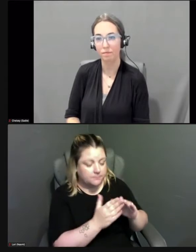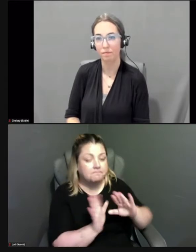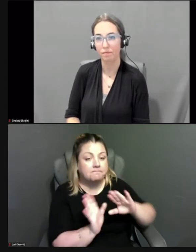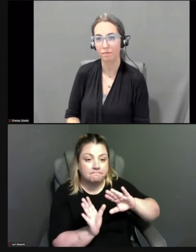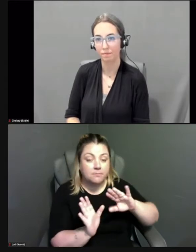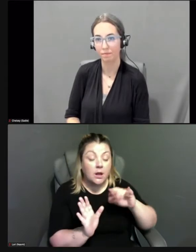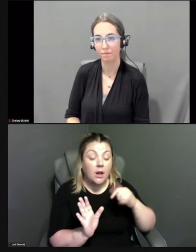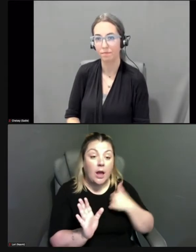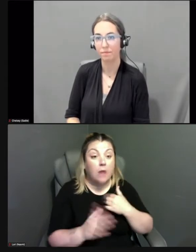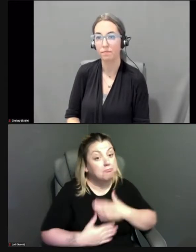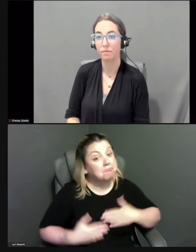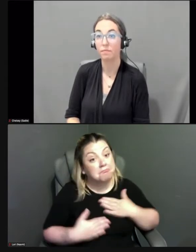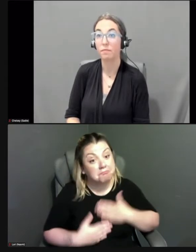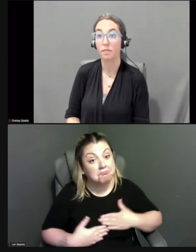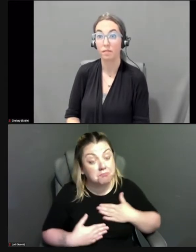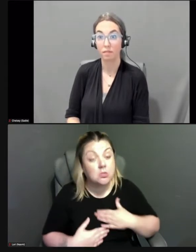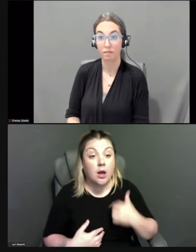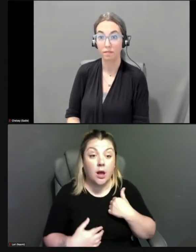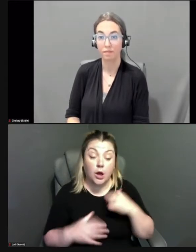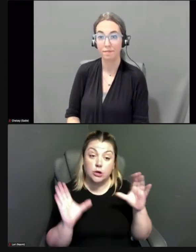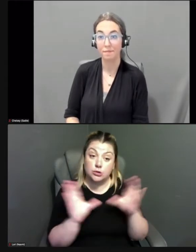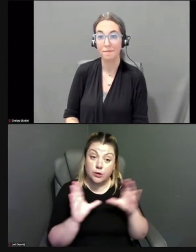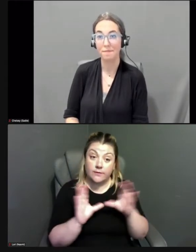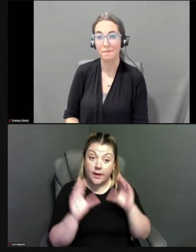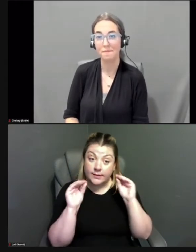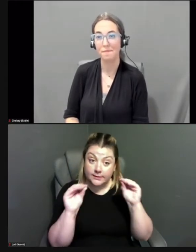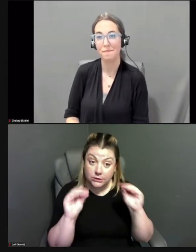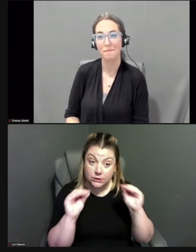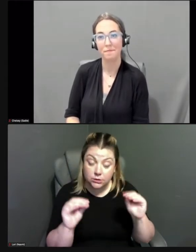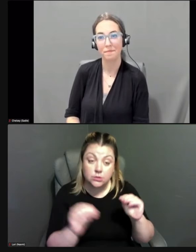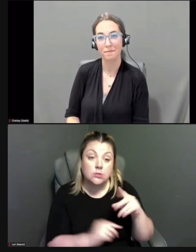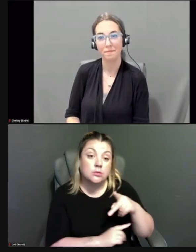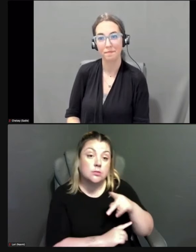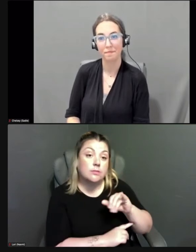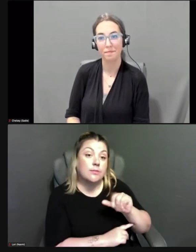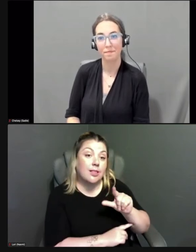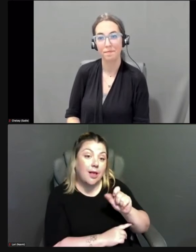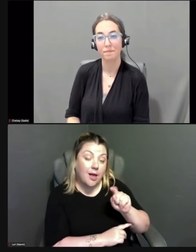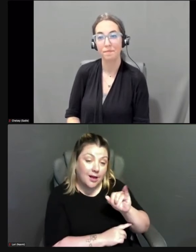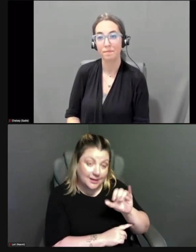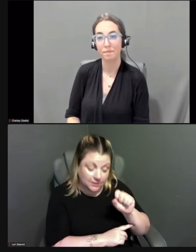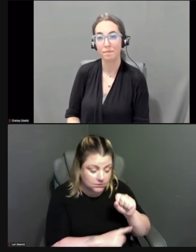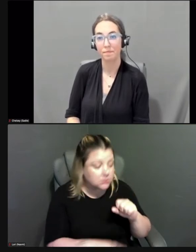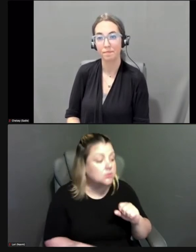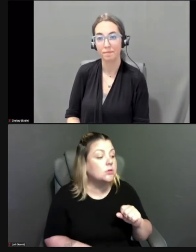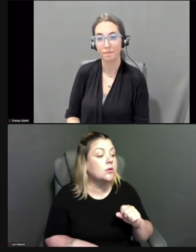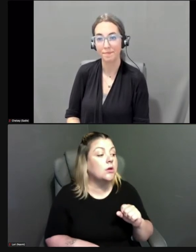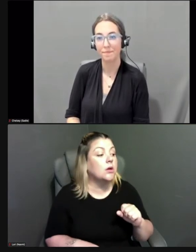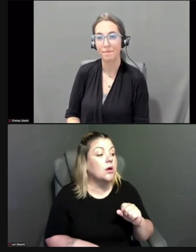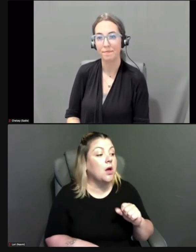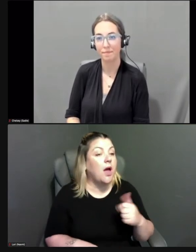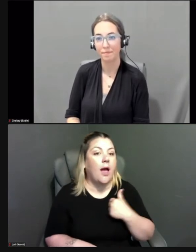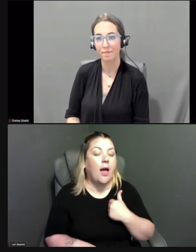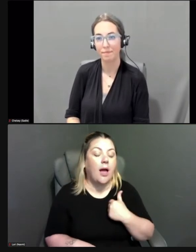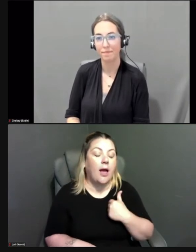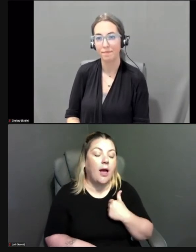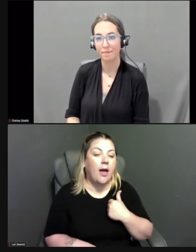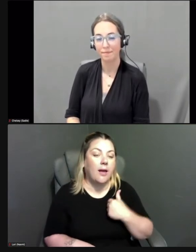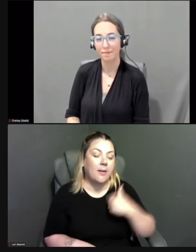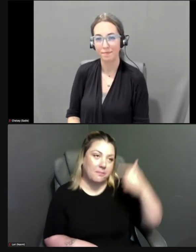up getting certified as a Pilates instructor. There was some part of me for sure that felt like I'm good,